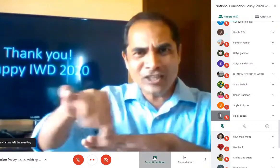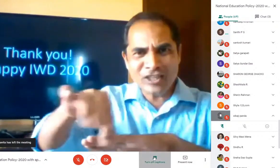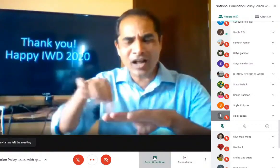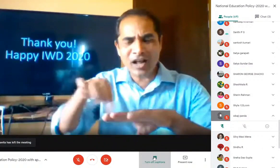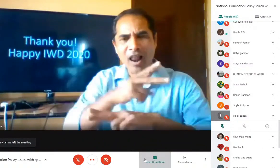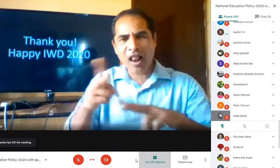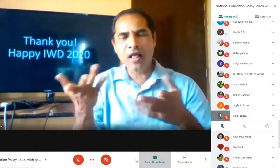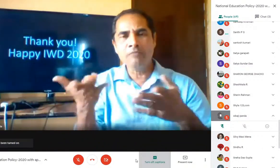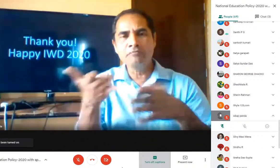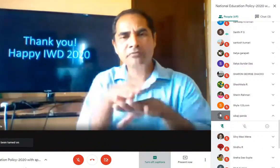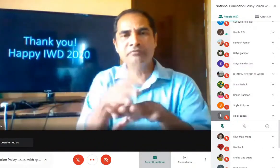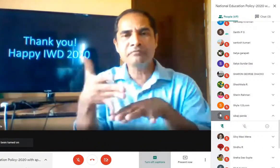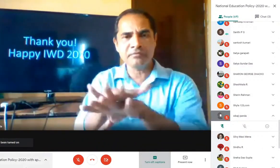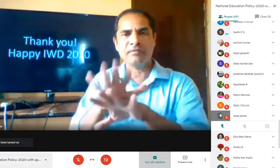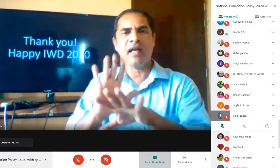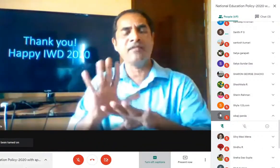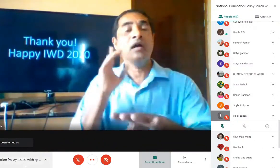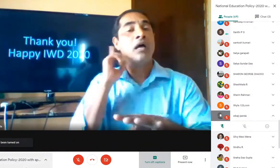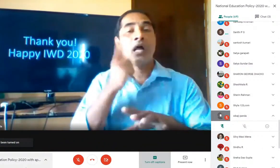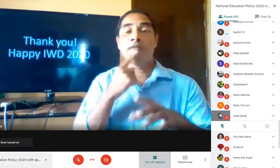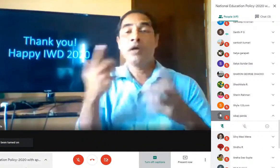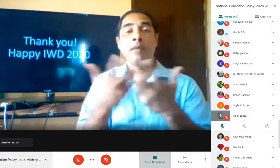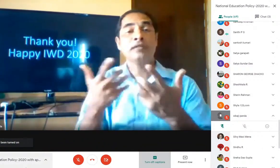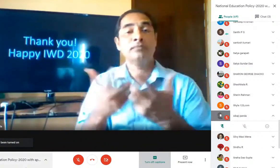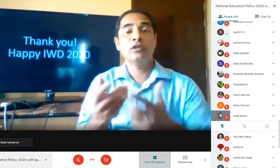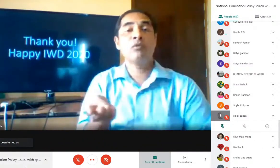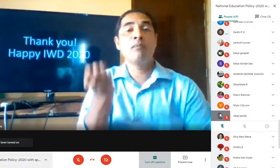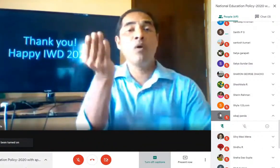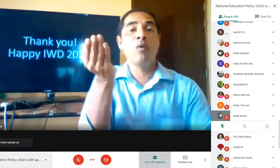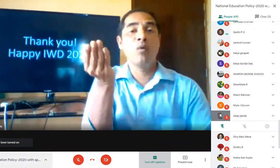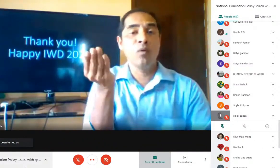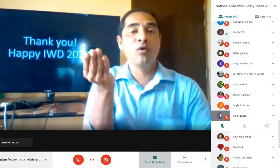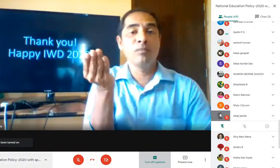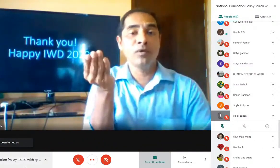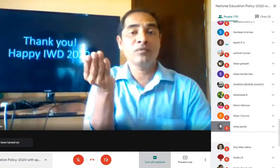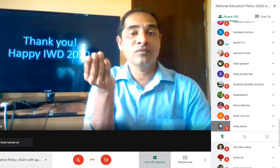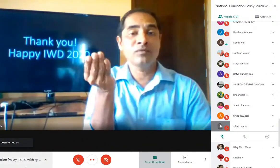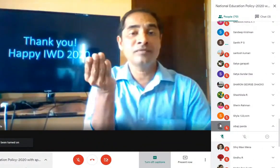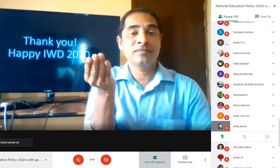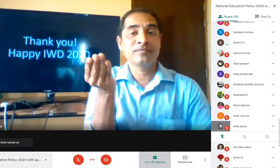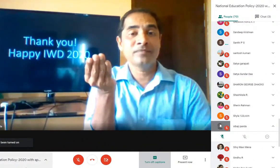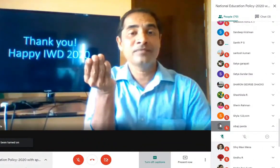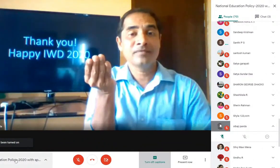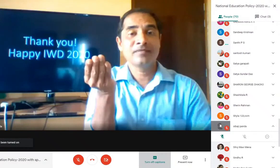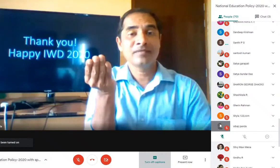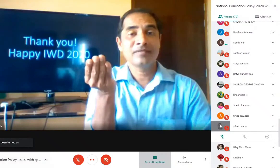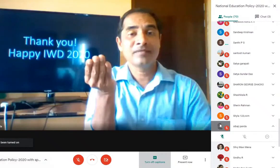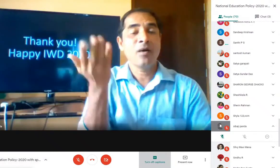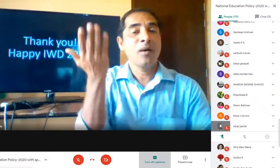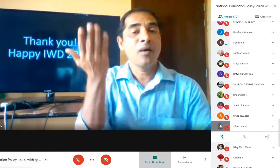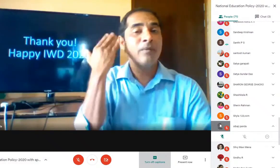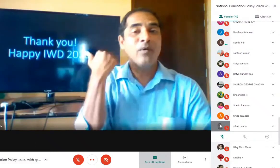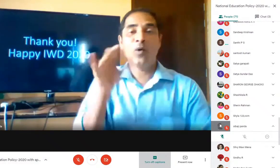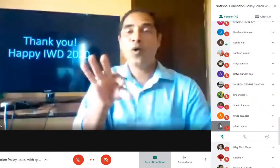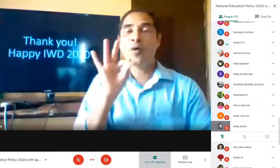Learning, the engineering sector, everywhere the inclusiveness is going to be getting